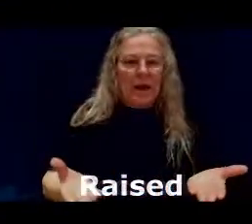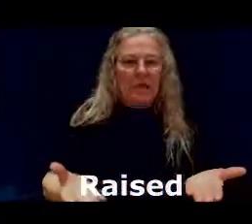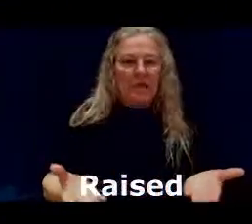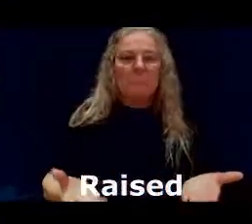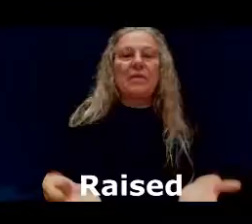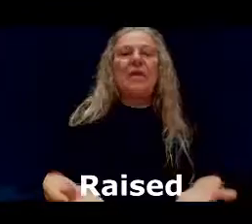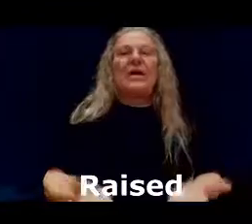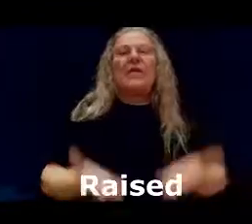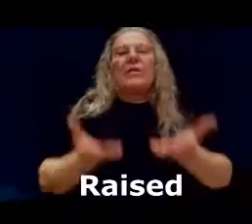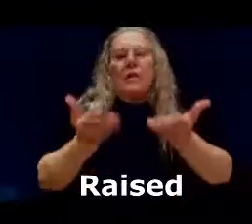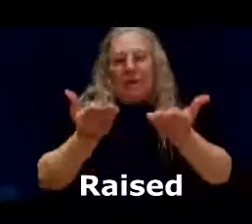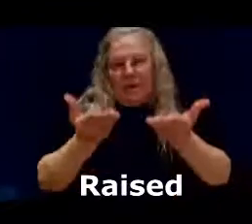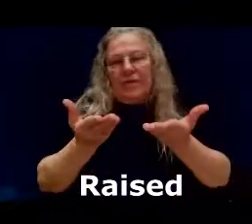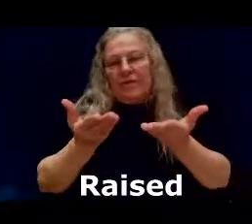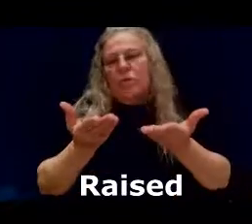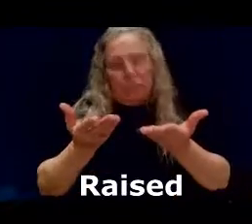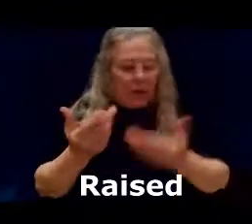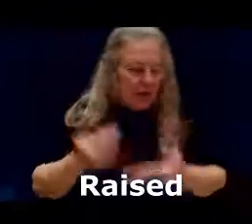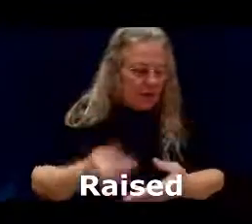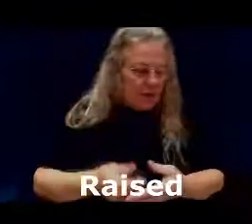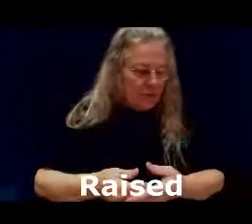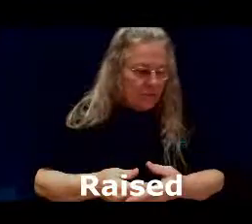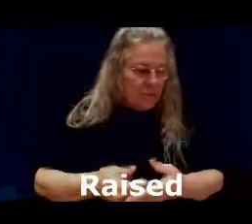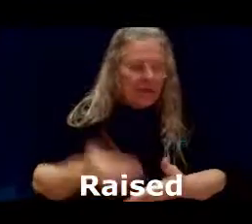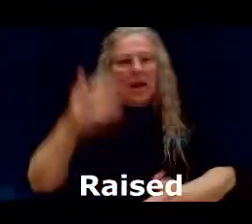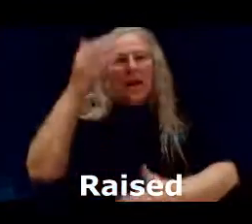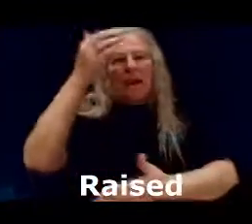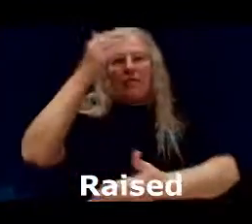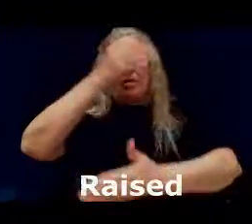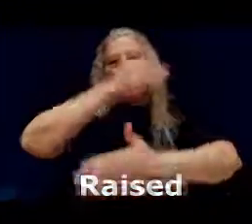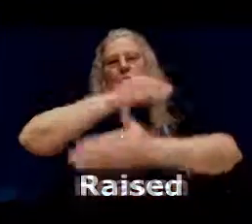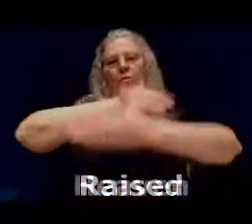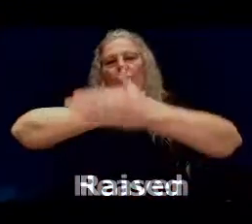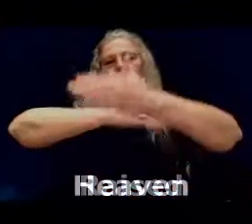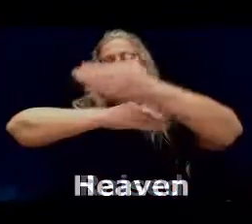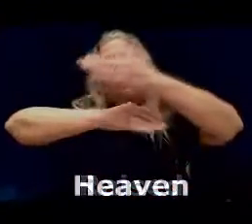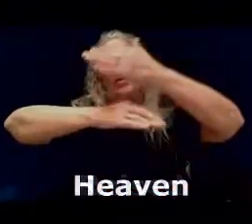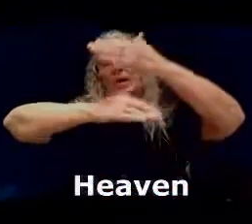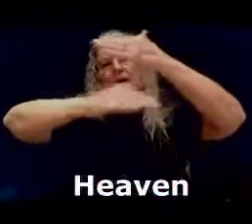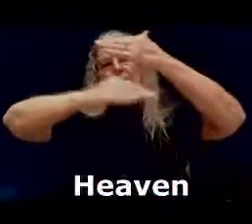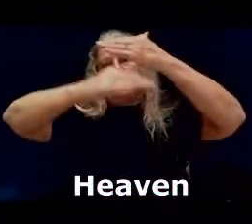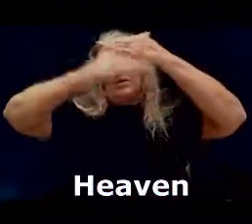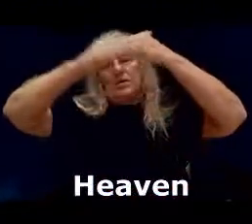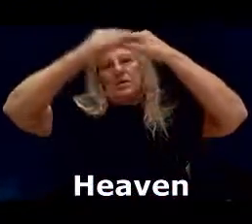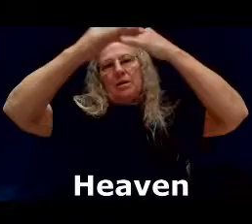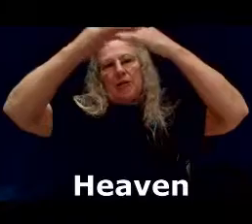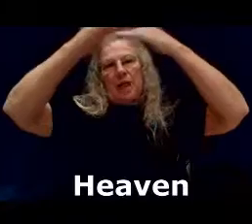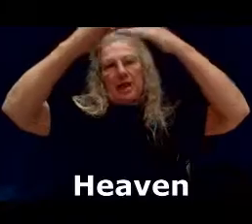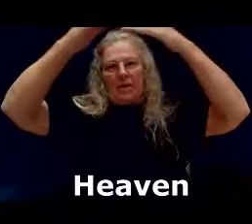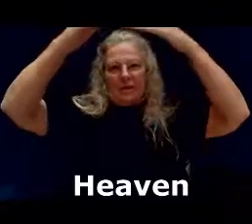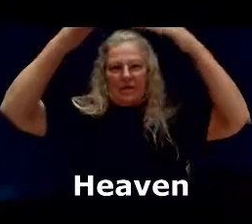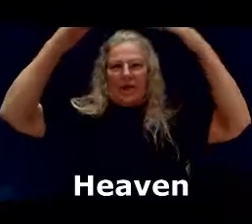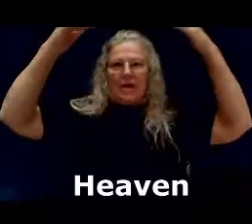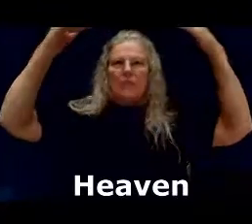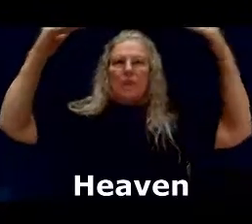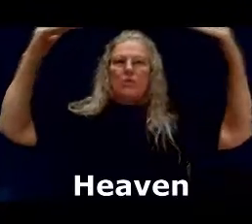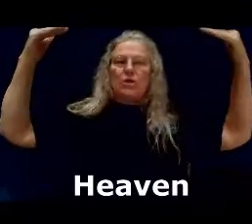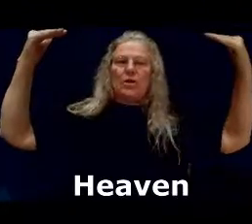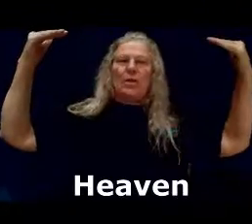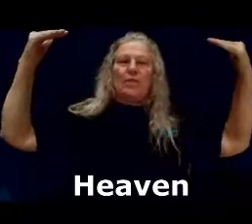Raise, and again lift, raise, heaven. Roll your hands and then flatten them out just above